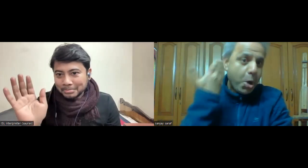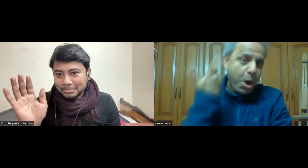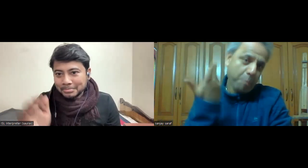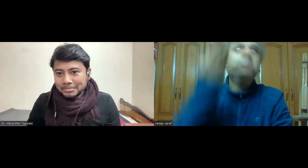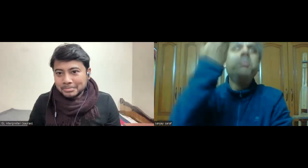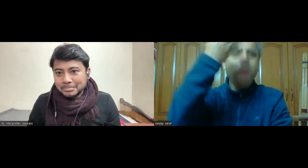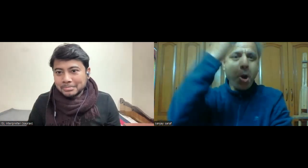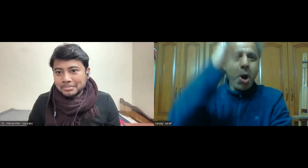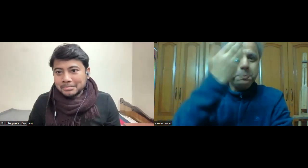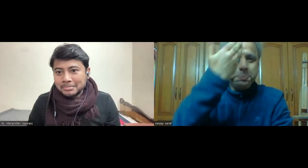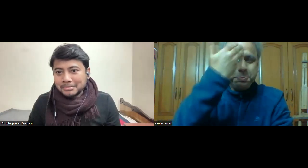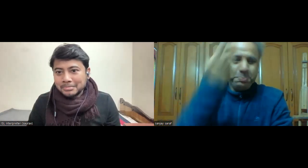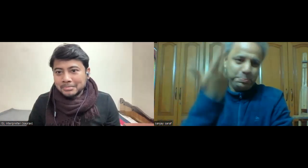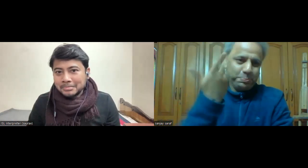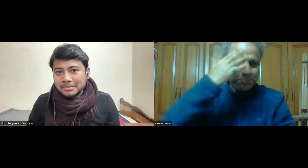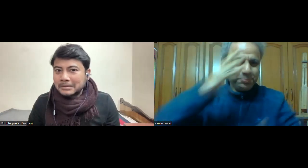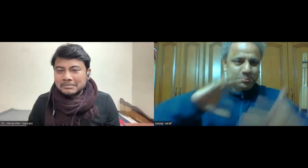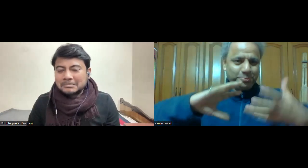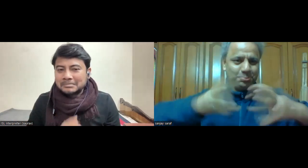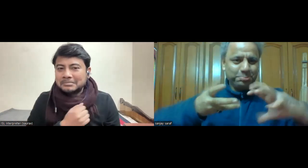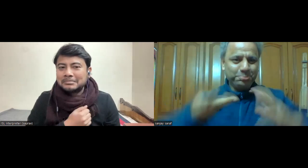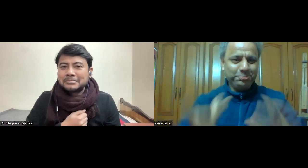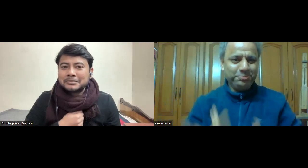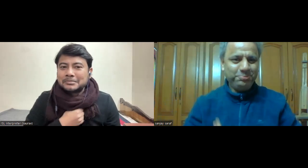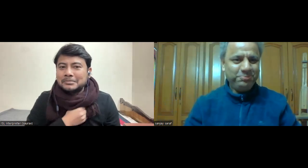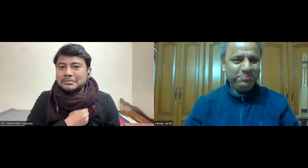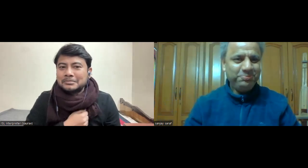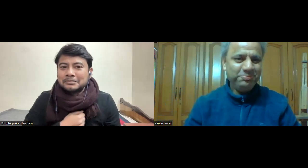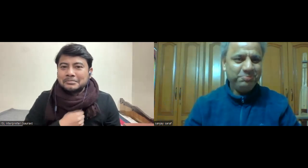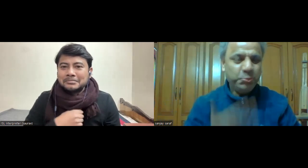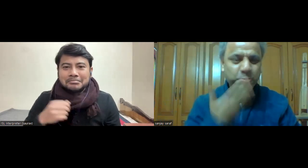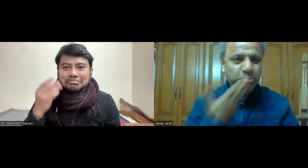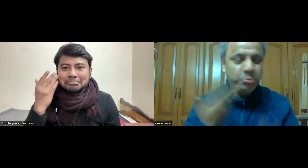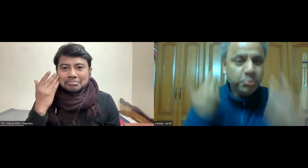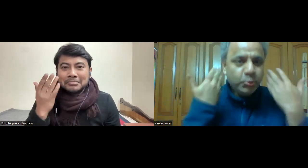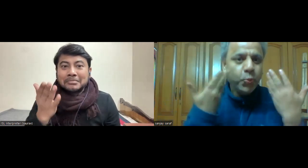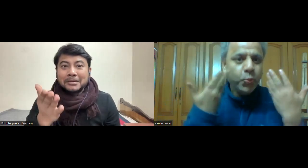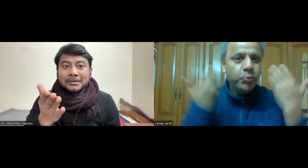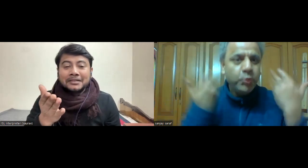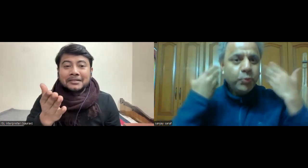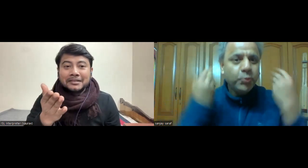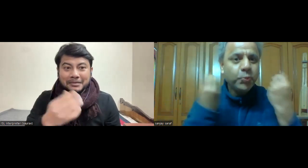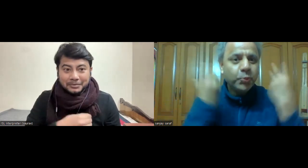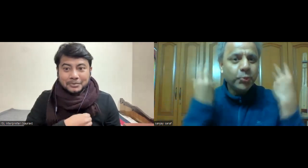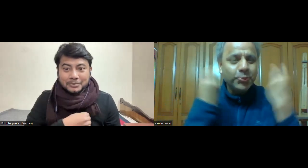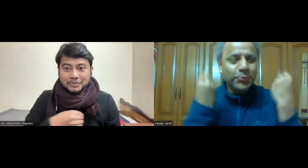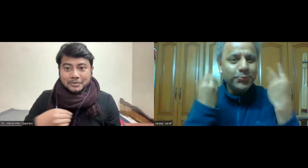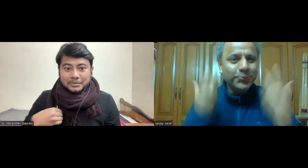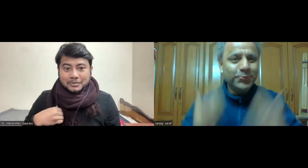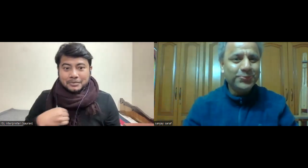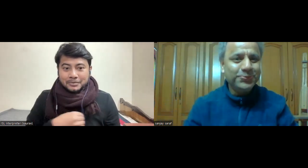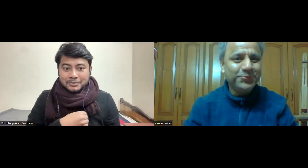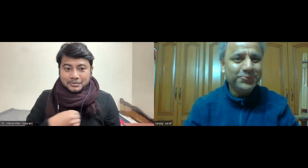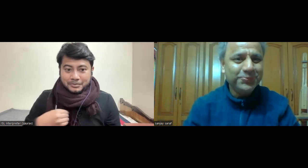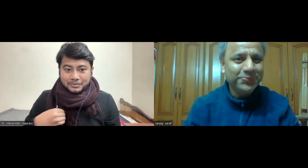I seriously, I have no idea about it. Biologically, maybe doctor can tell, or